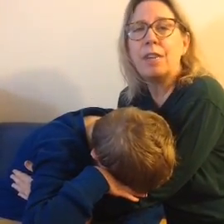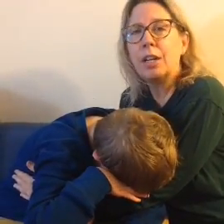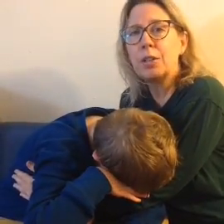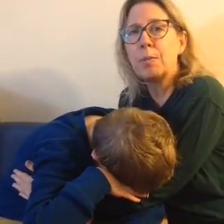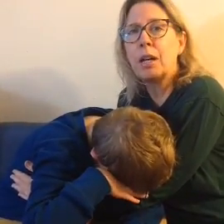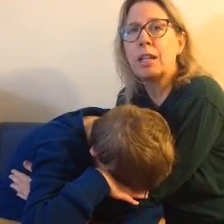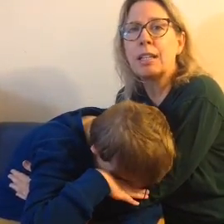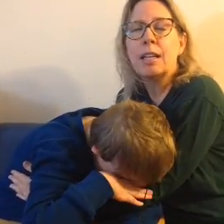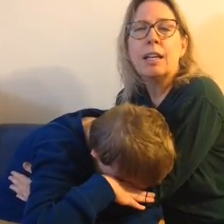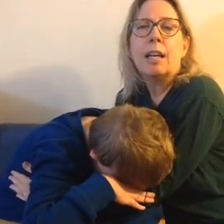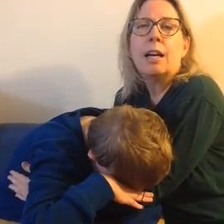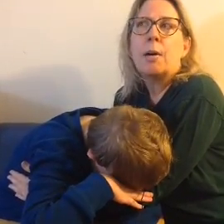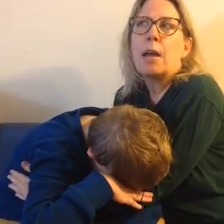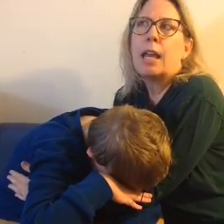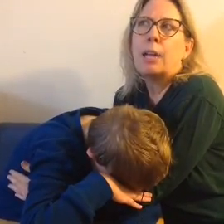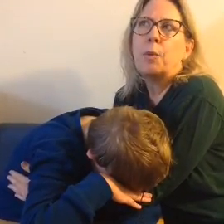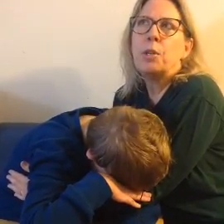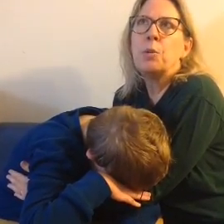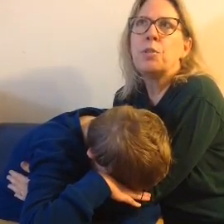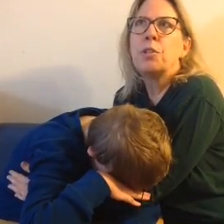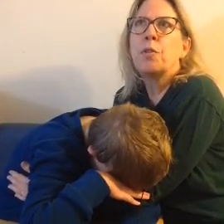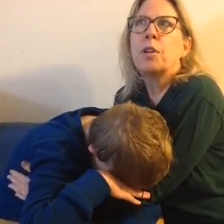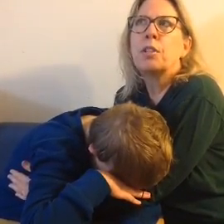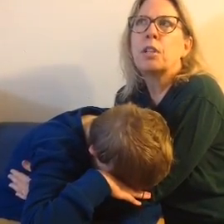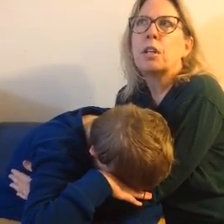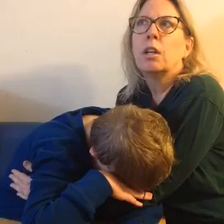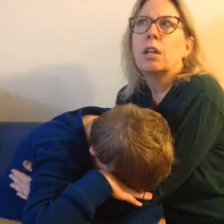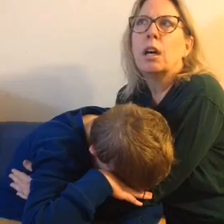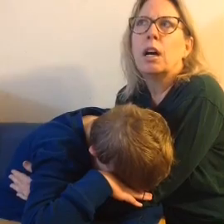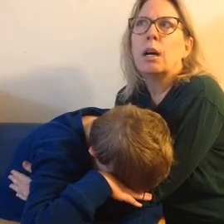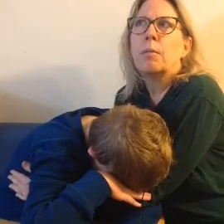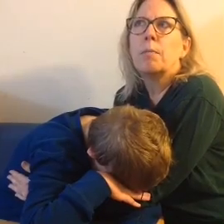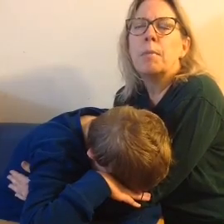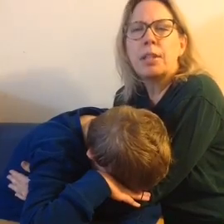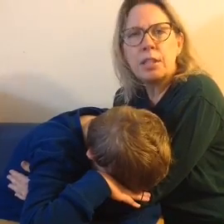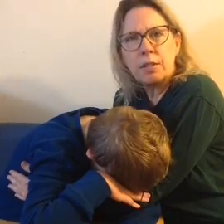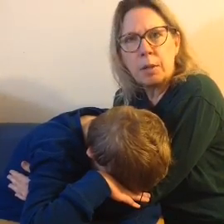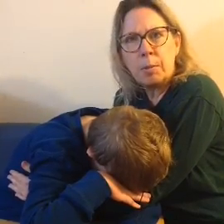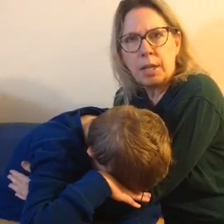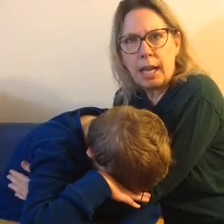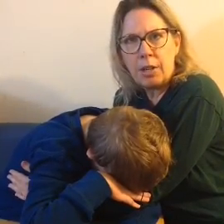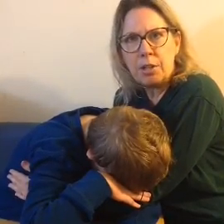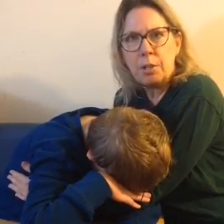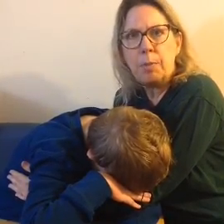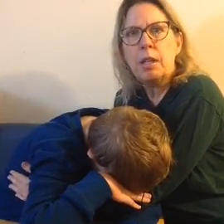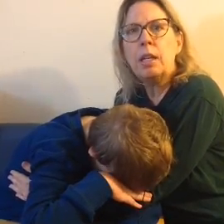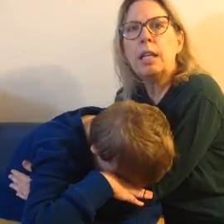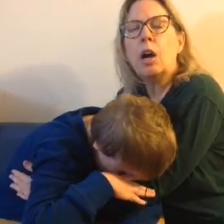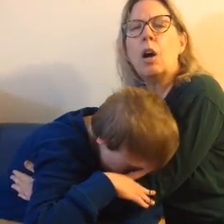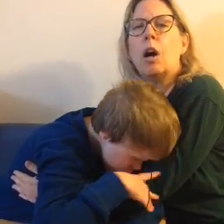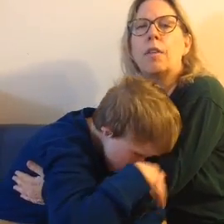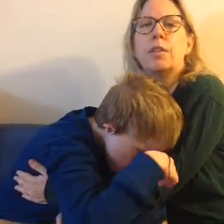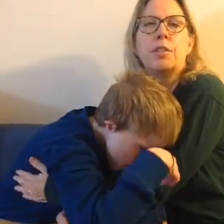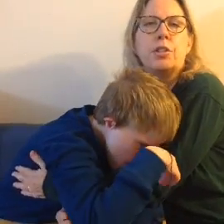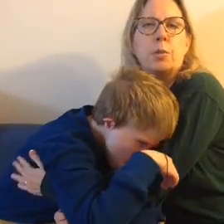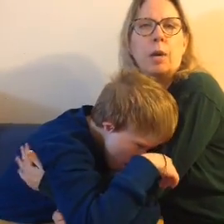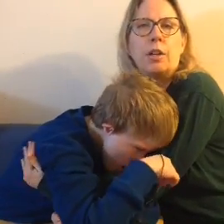finger spelling. And we use different methods of communication depending on the